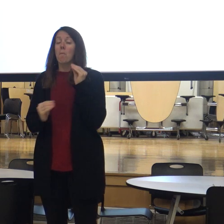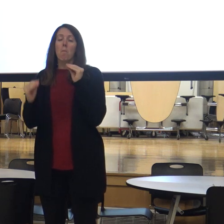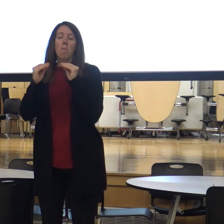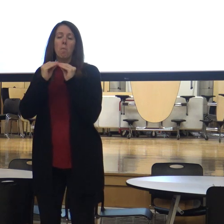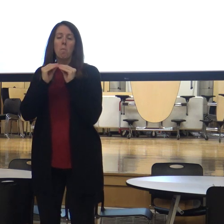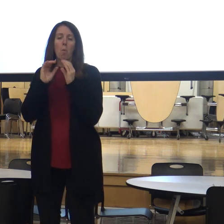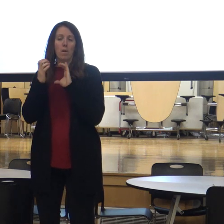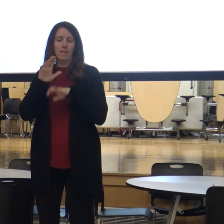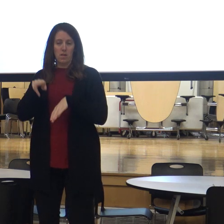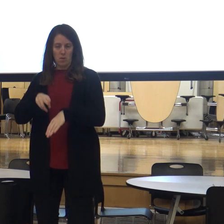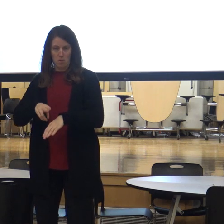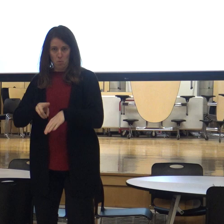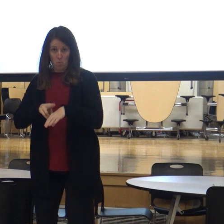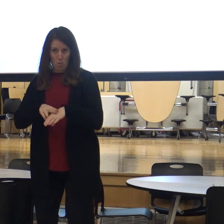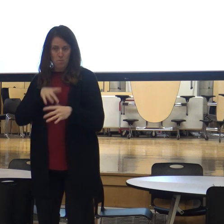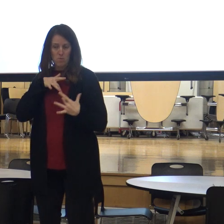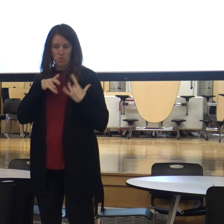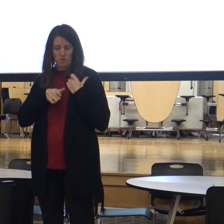process.